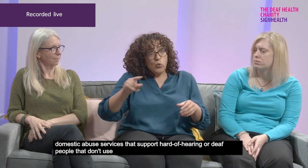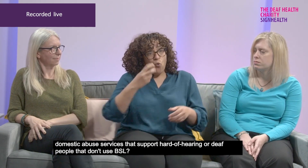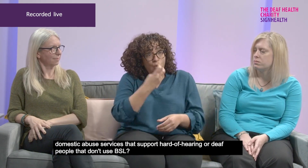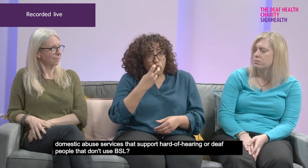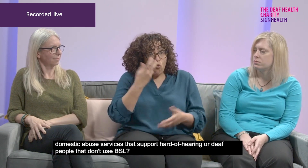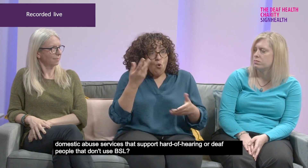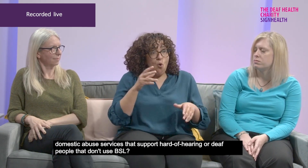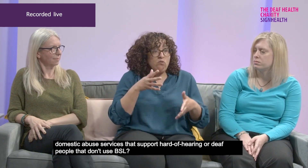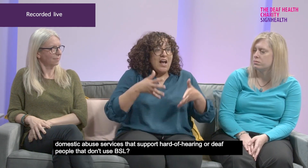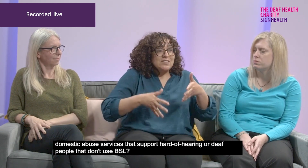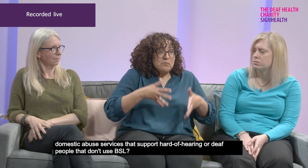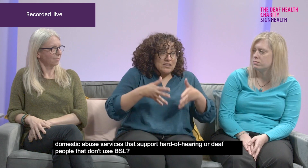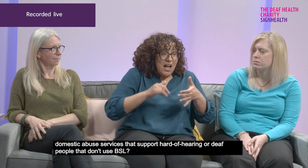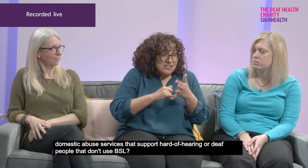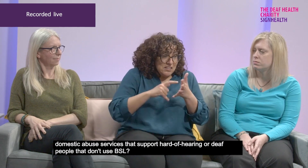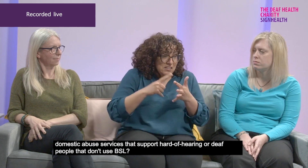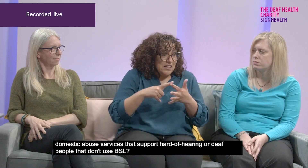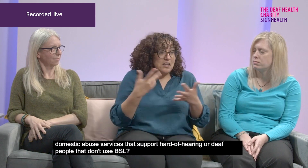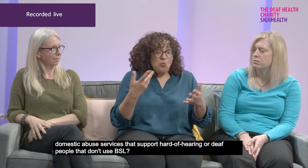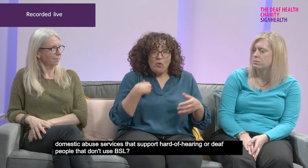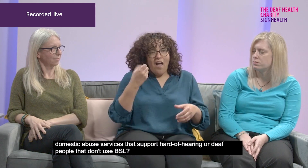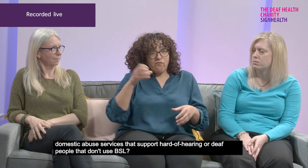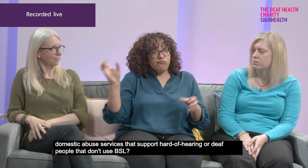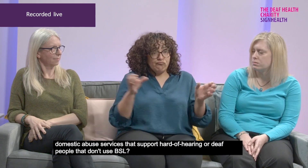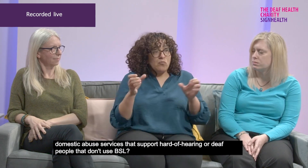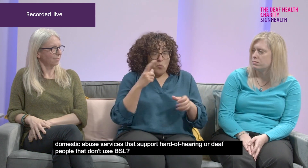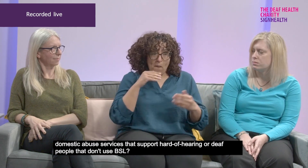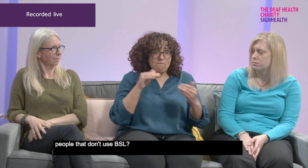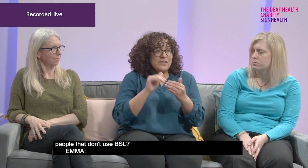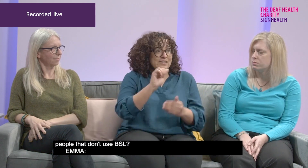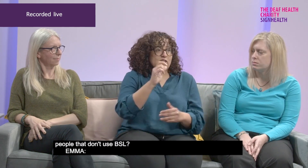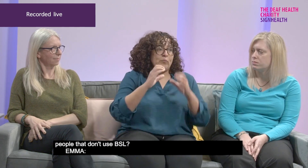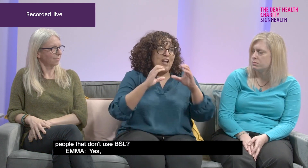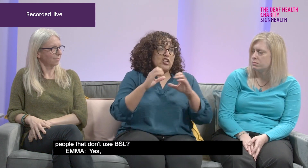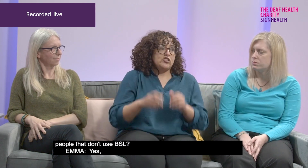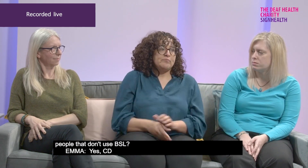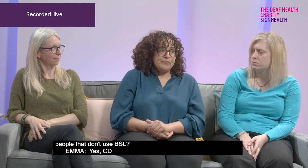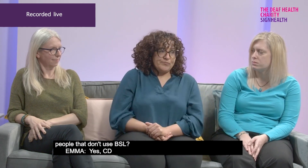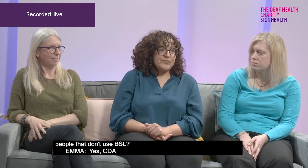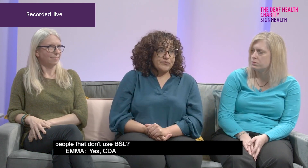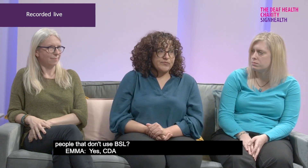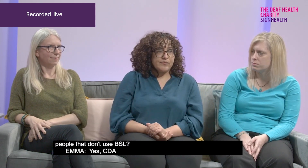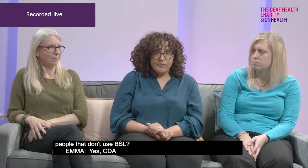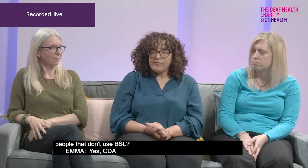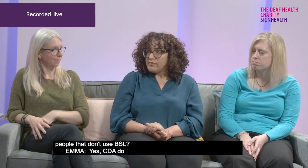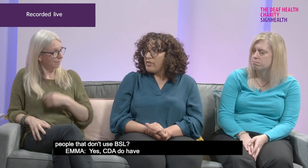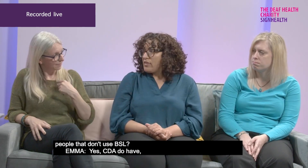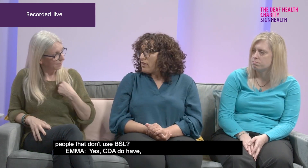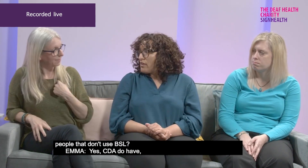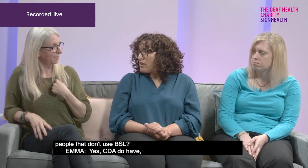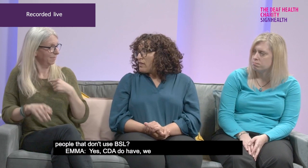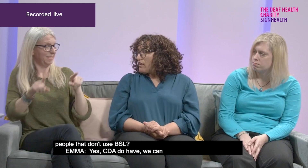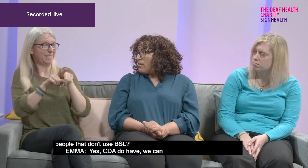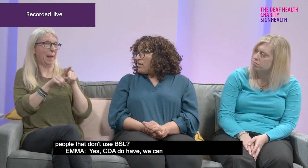Yes. So CDA have. We can modulate to your communication needs, whether you're oral, you might use a